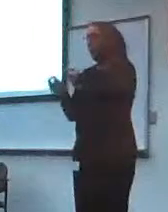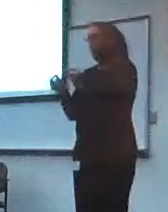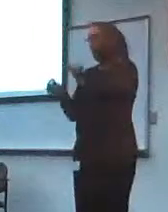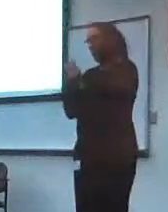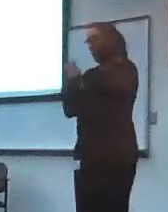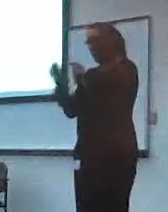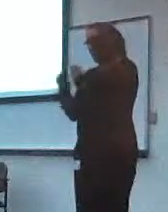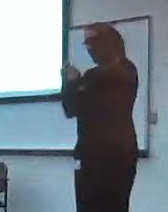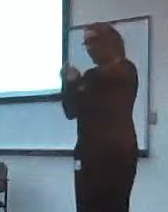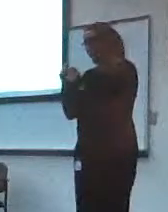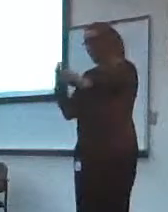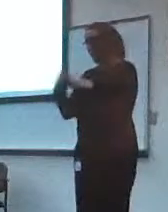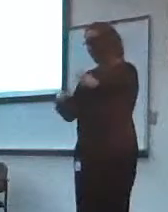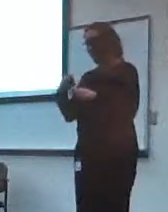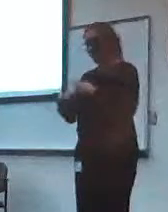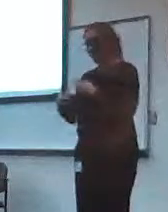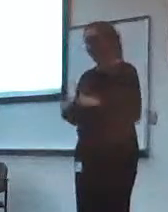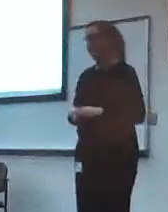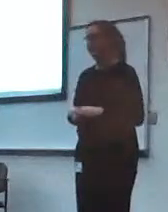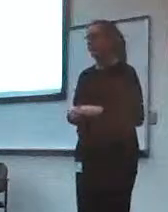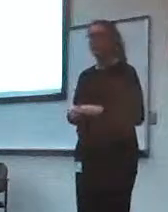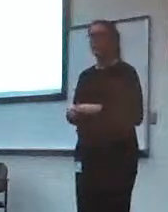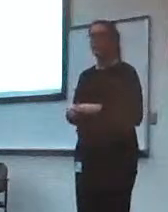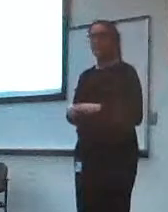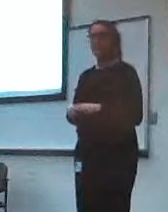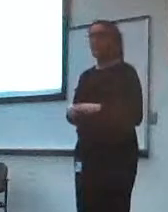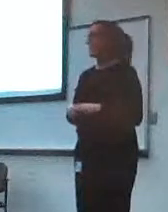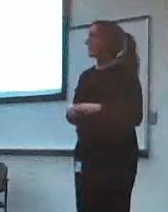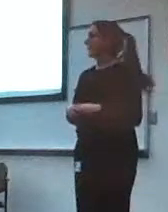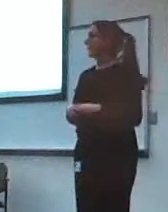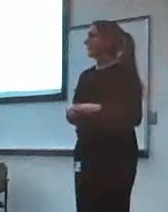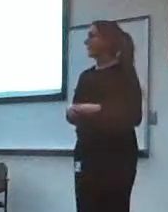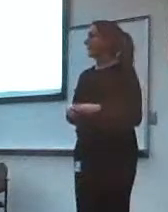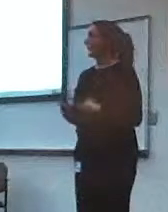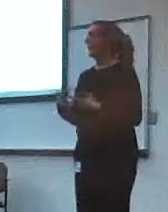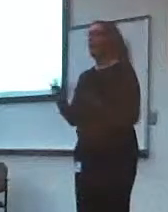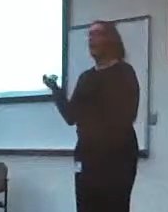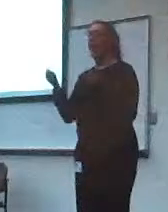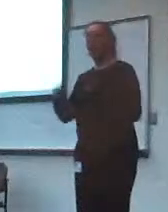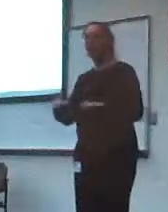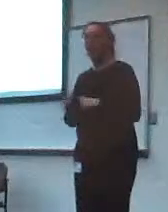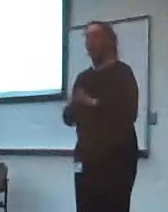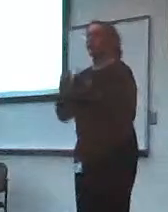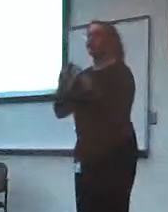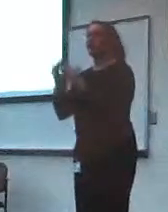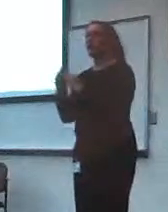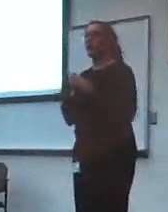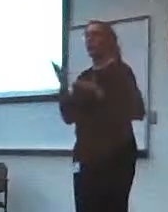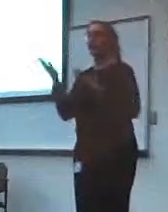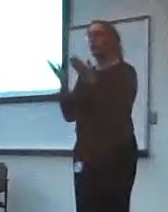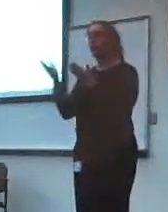is being punished. Now the hope is that they will fix that problem